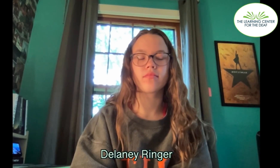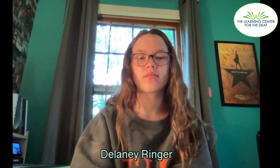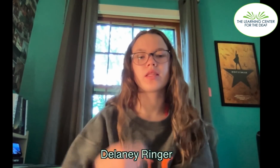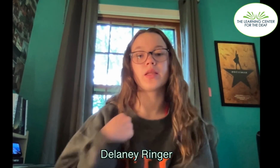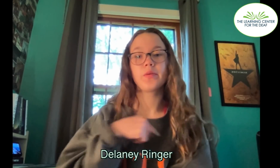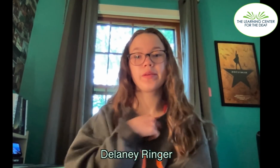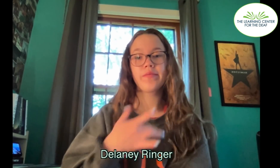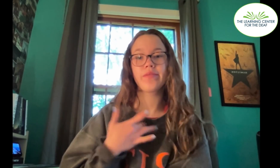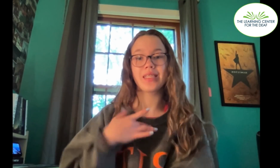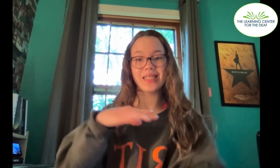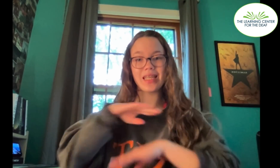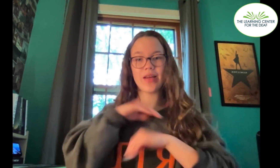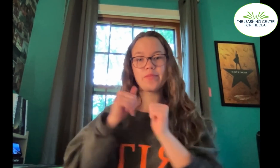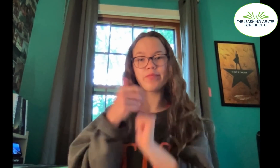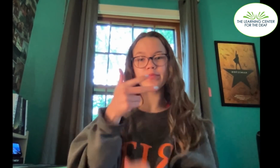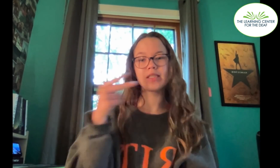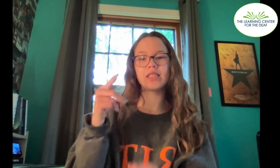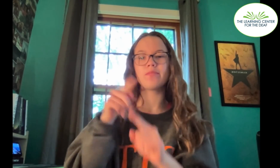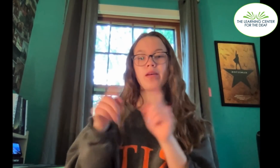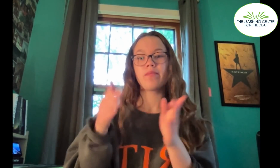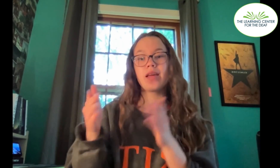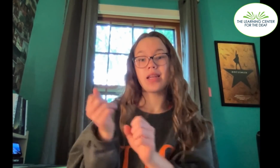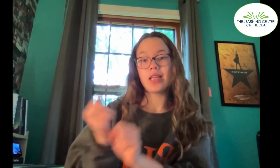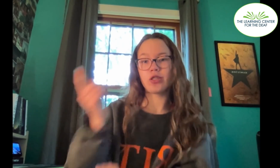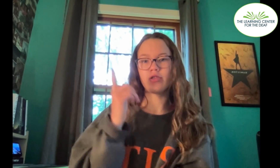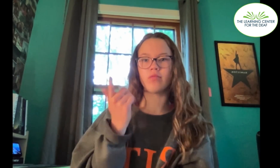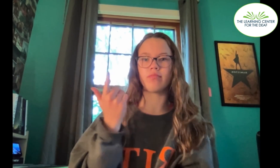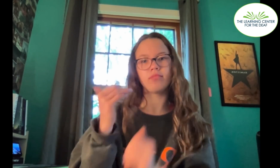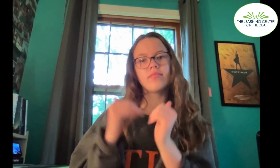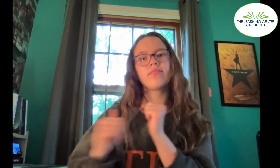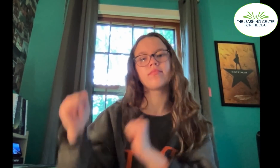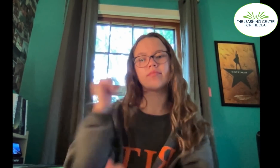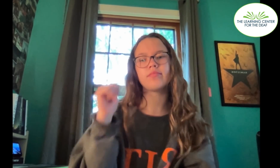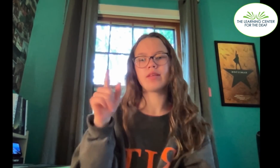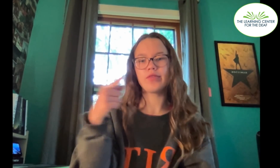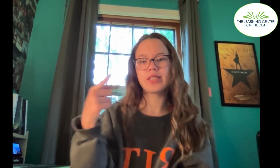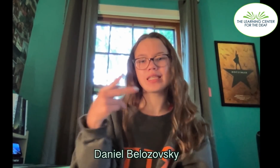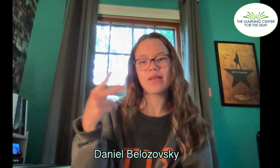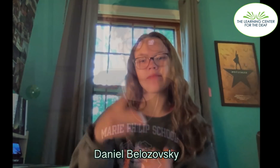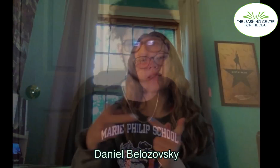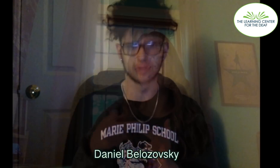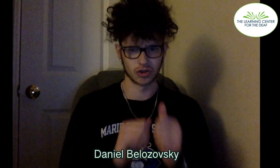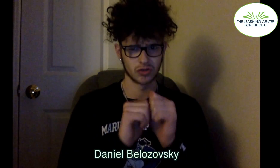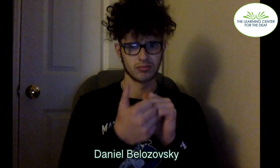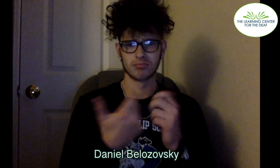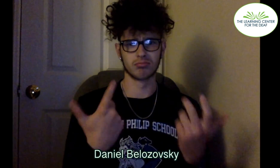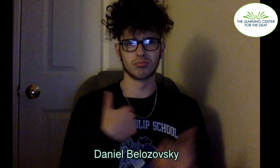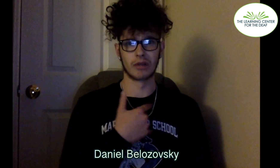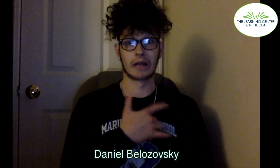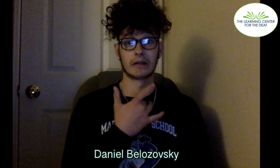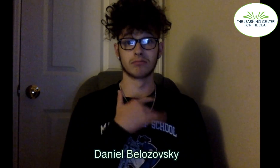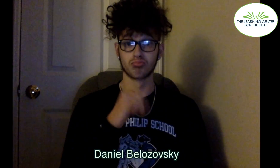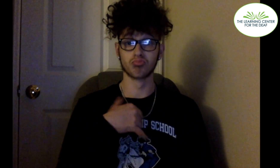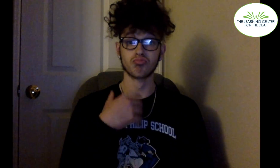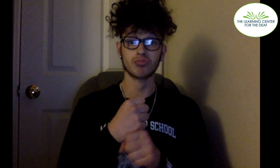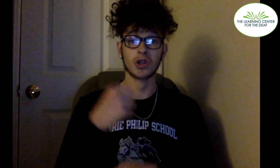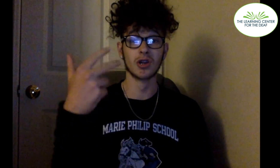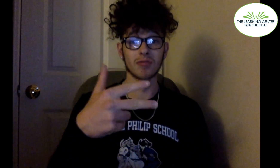We feel satisfied with third place, but plan on placing first or second next year. How do I feel placing third at